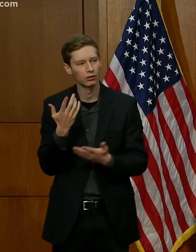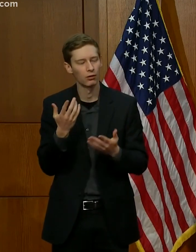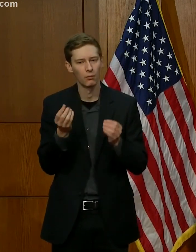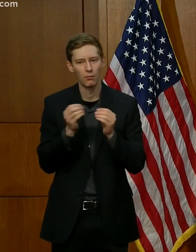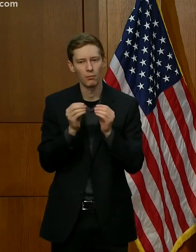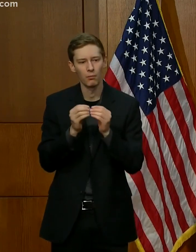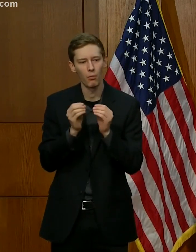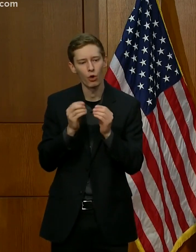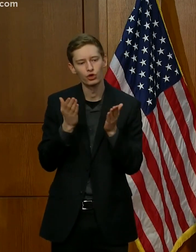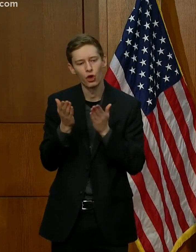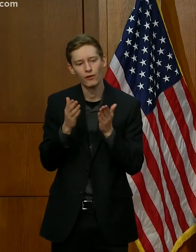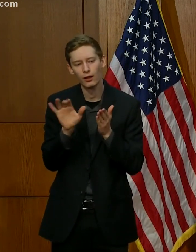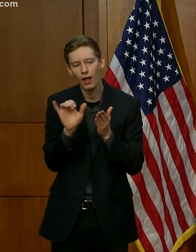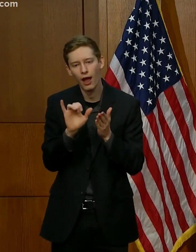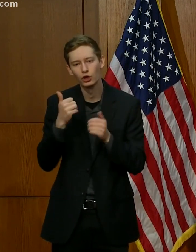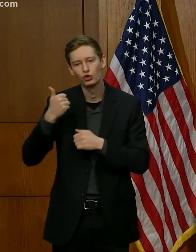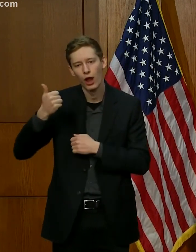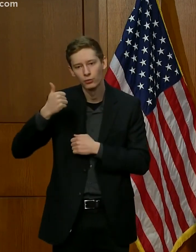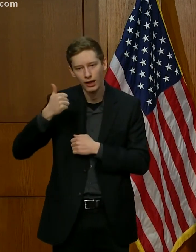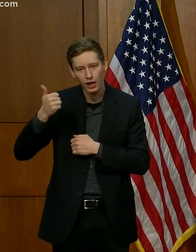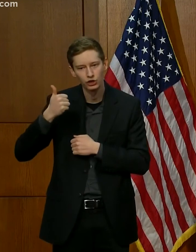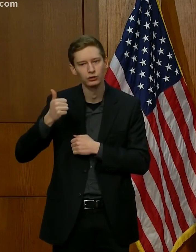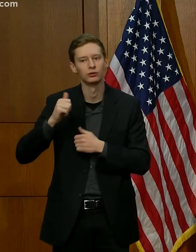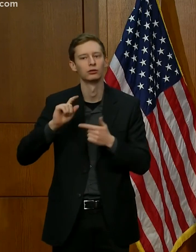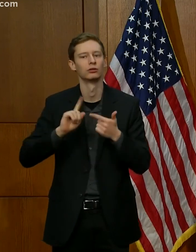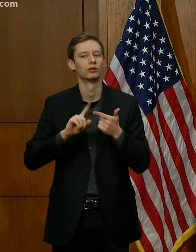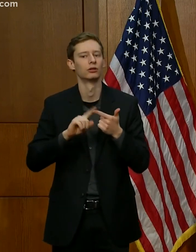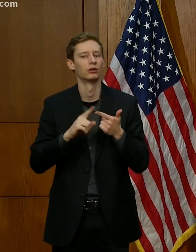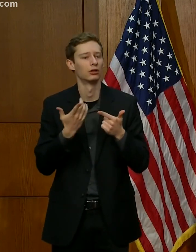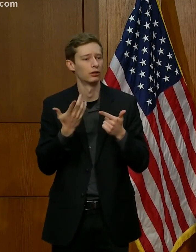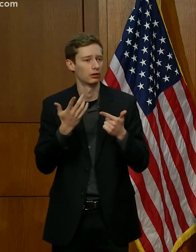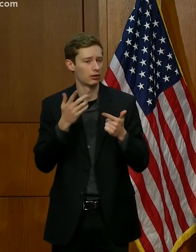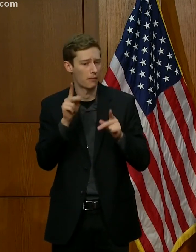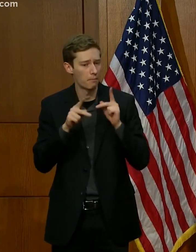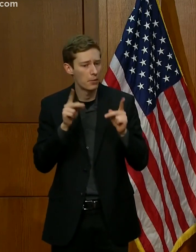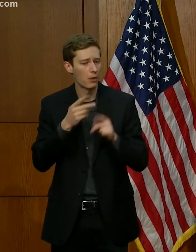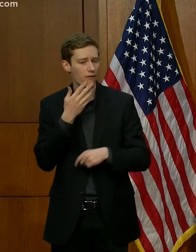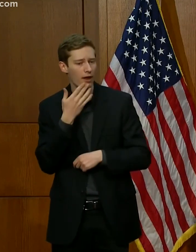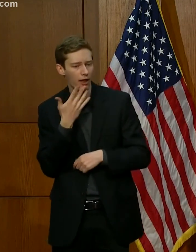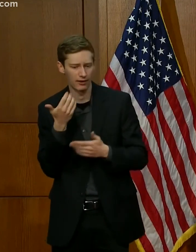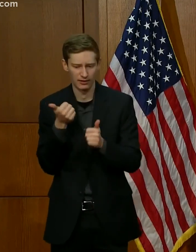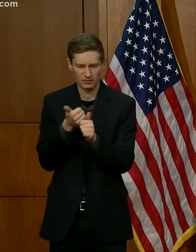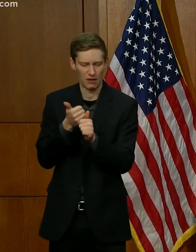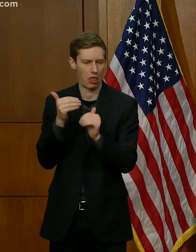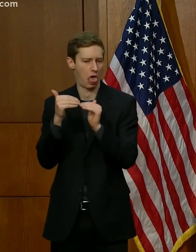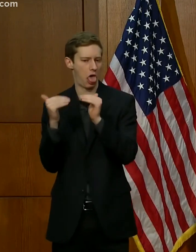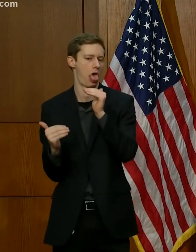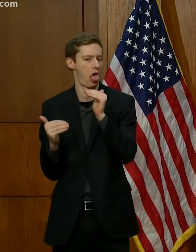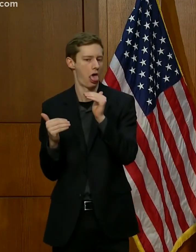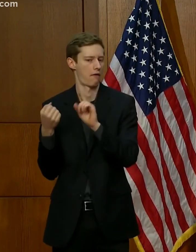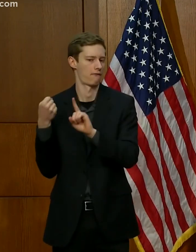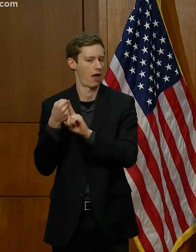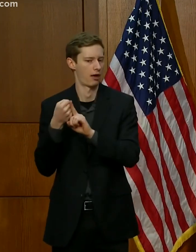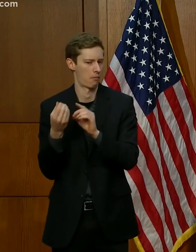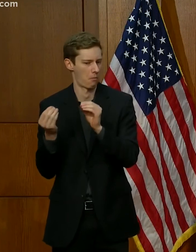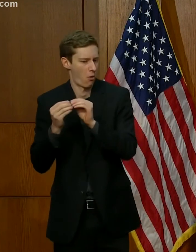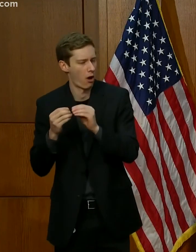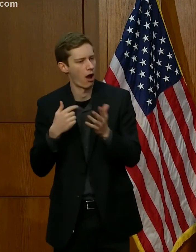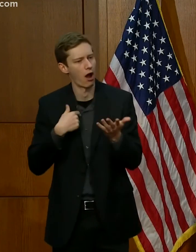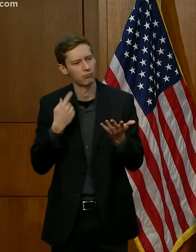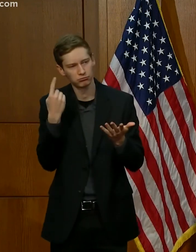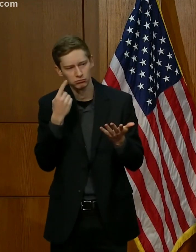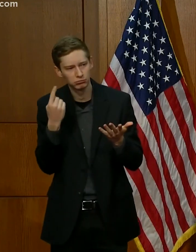services like transportation? And then also, just given that people of color have been disparately affected, what can you say to these families who aren't convinced that